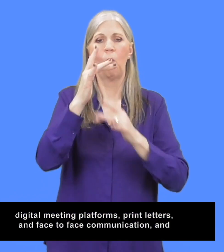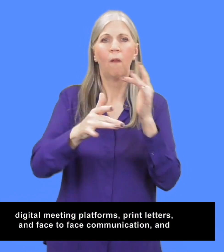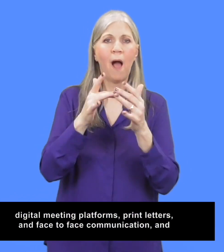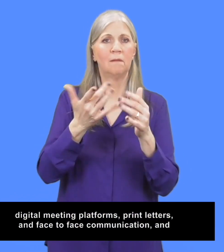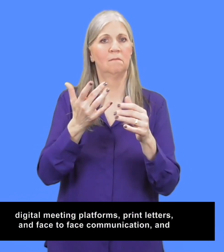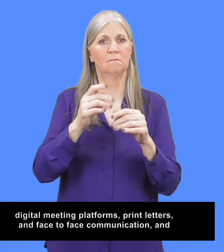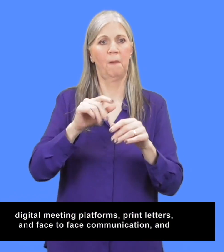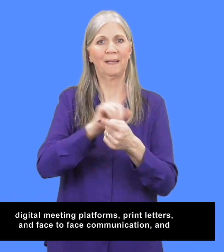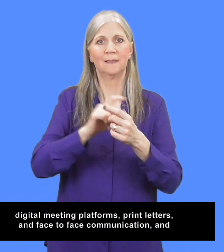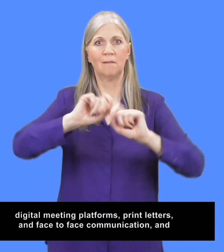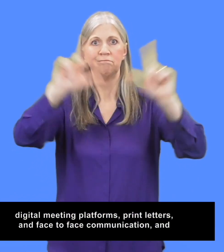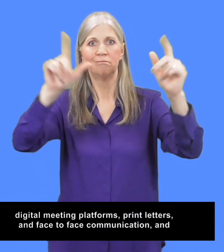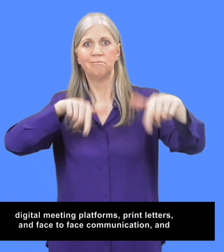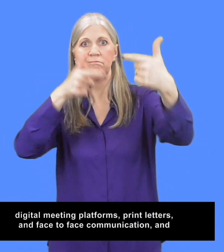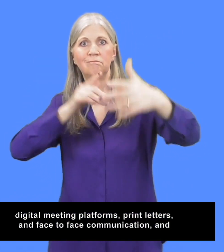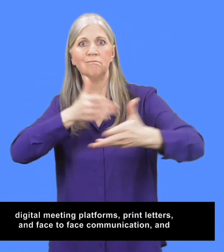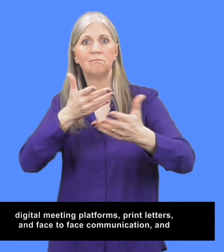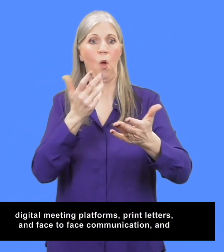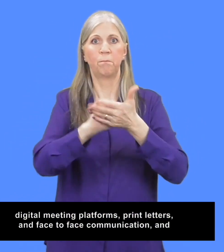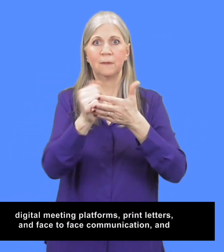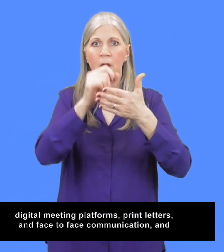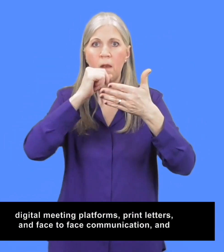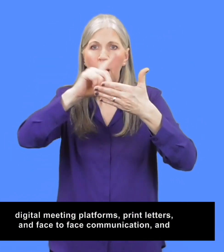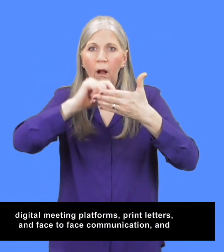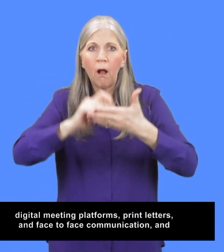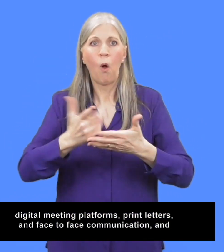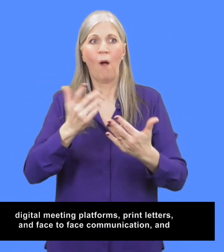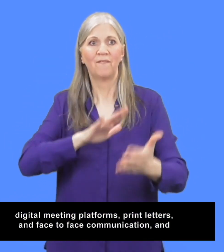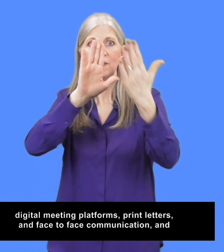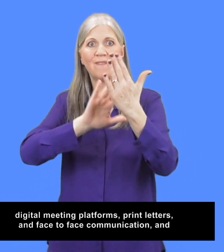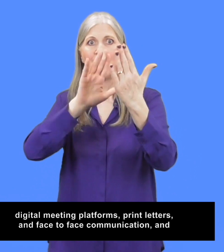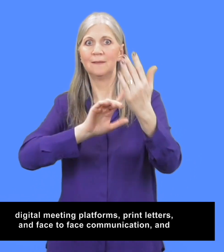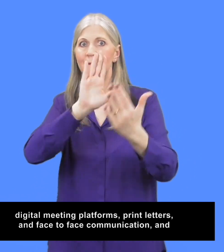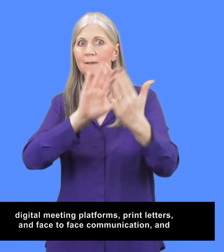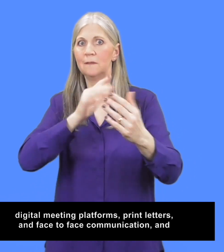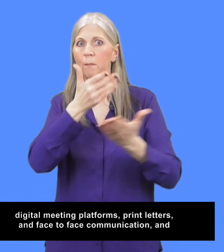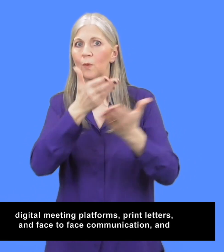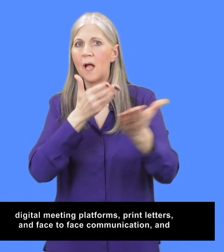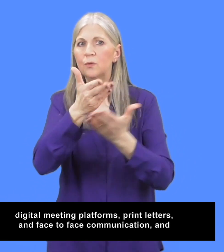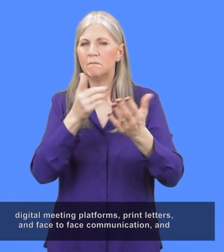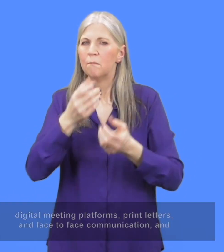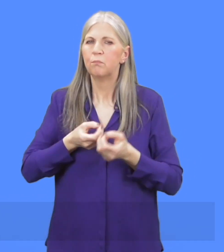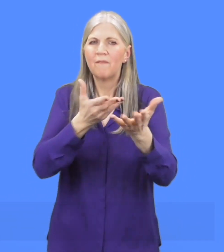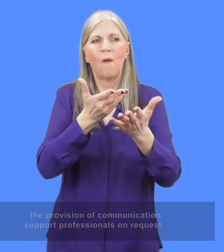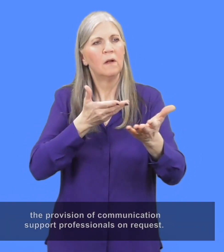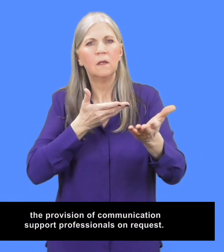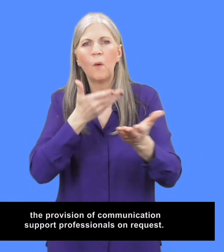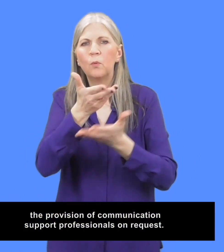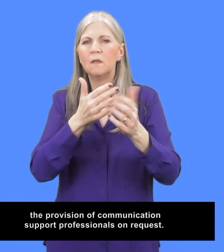meeting platforms, print letters, and face-to-face communication, and the provision of communication